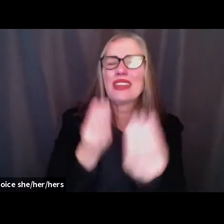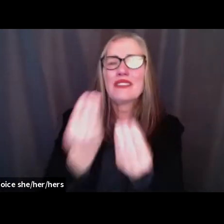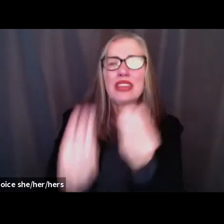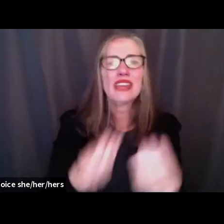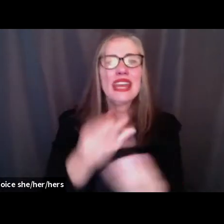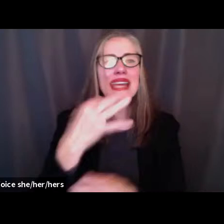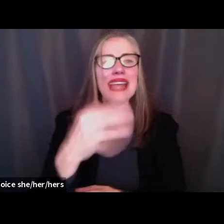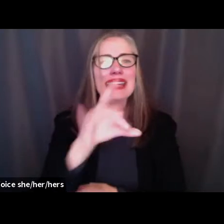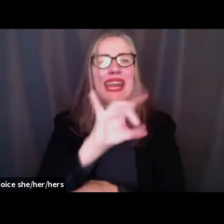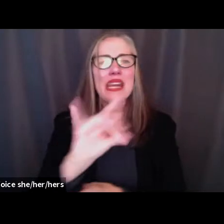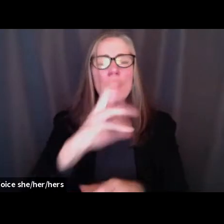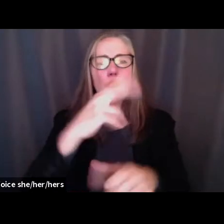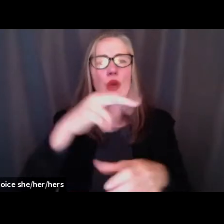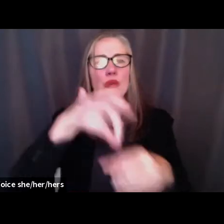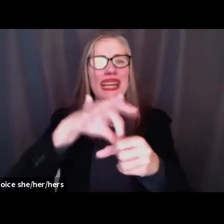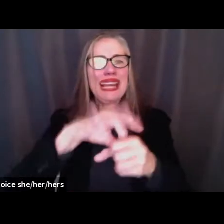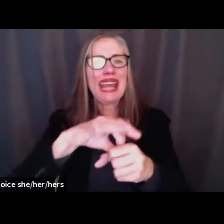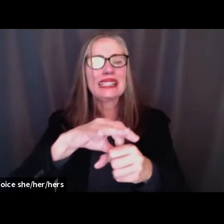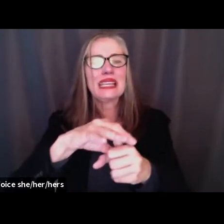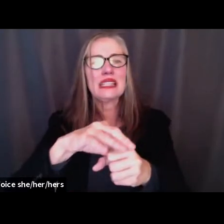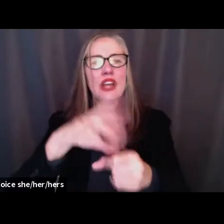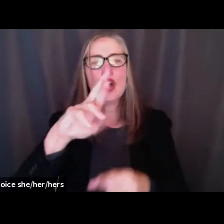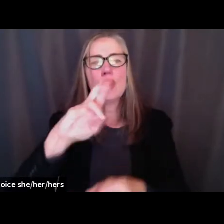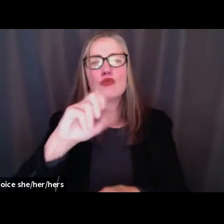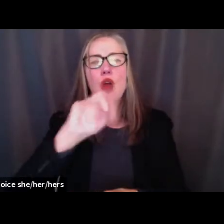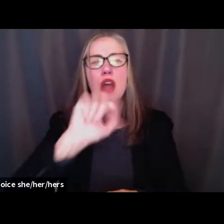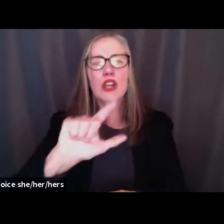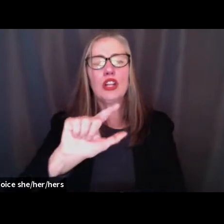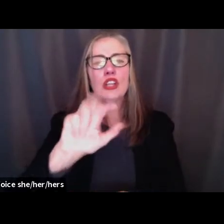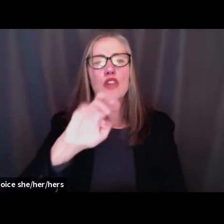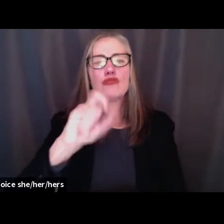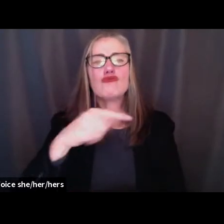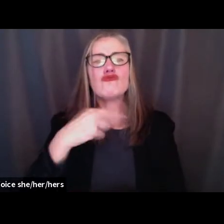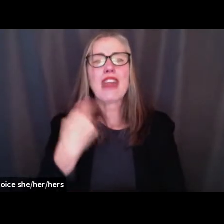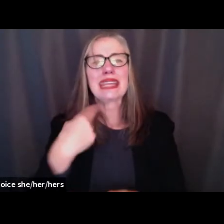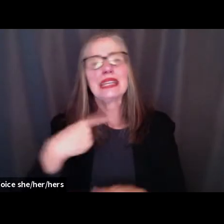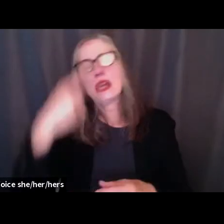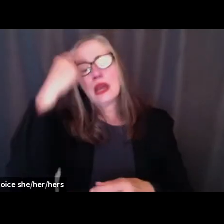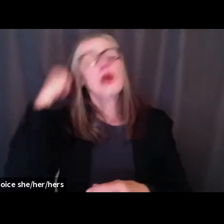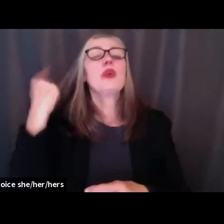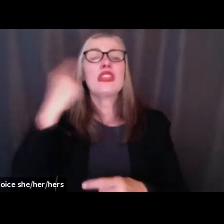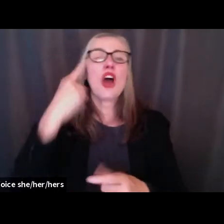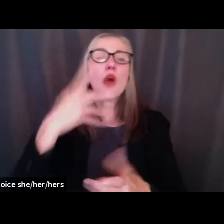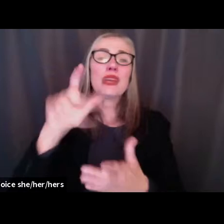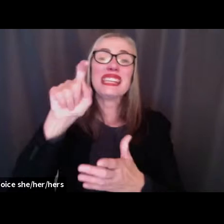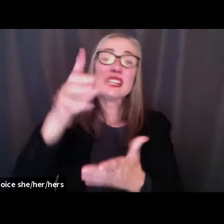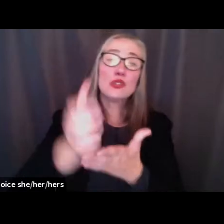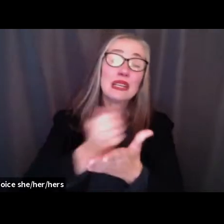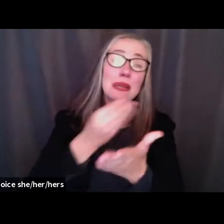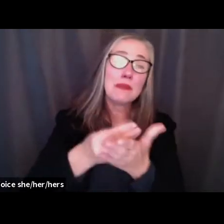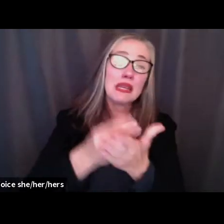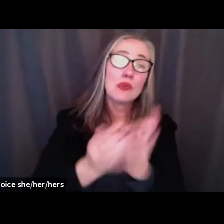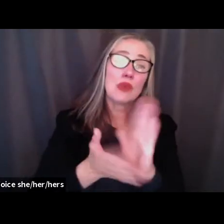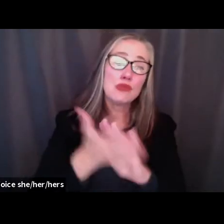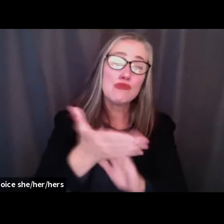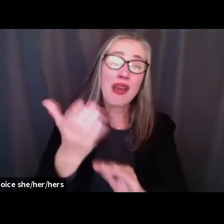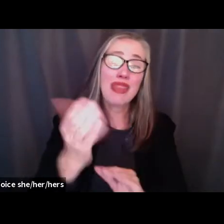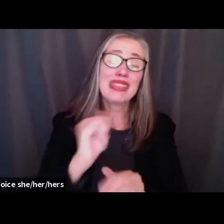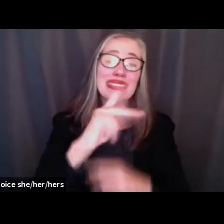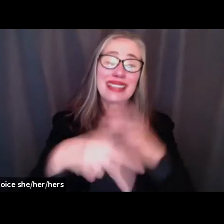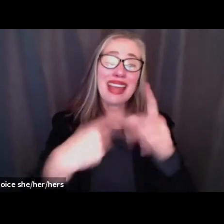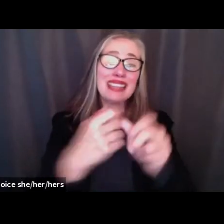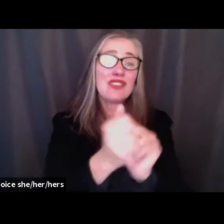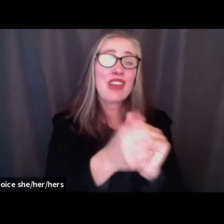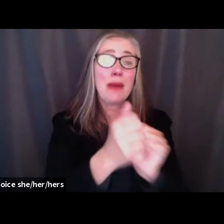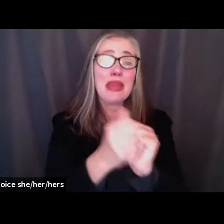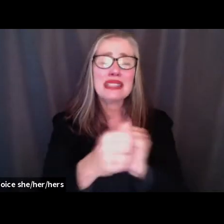of Ronald Reagan, many Democrats decided that we needed to raise a lot of money as we run these campaigns. And that's when we